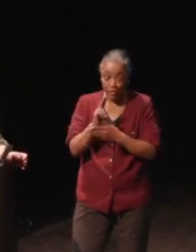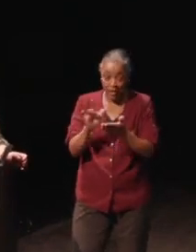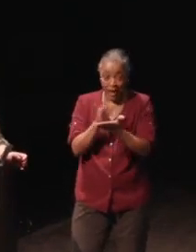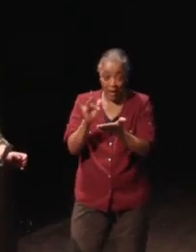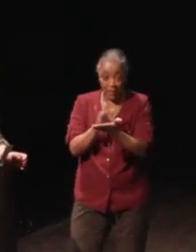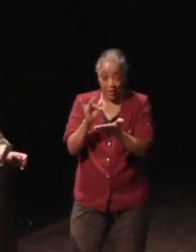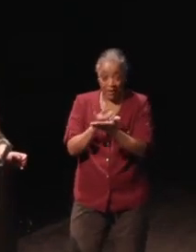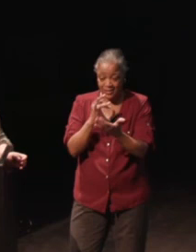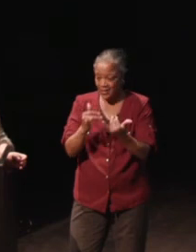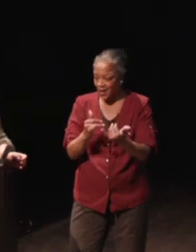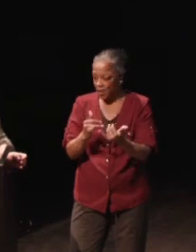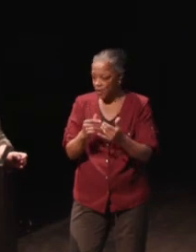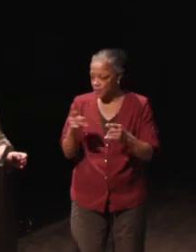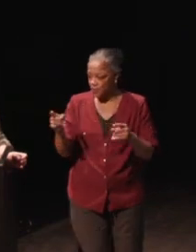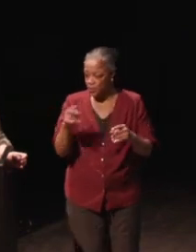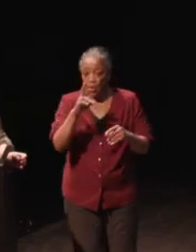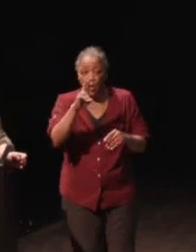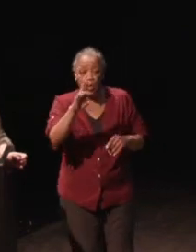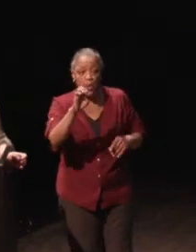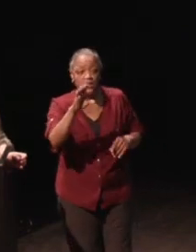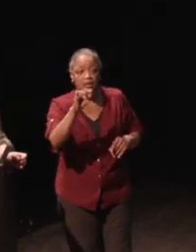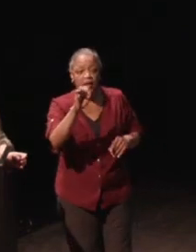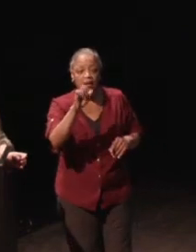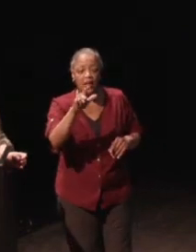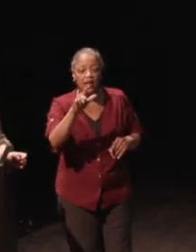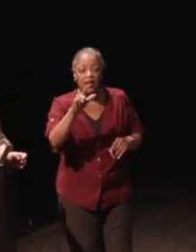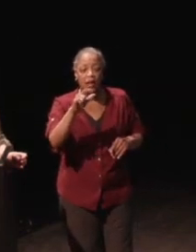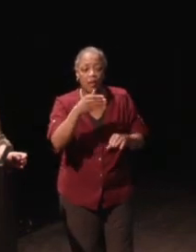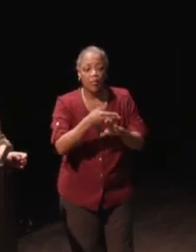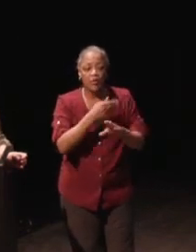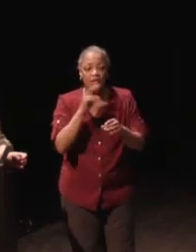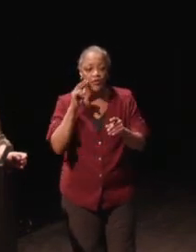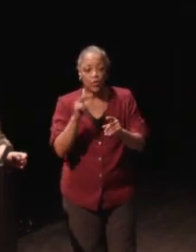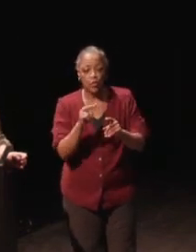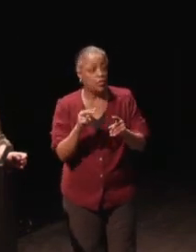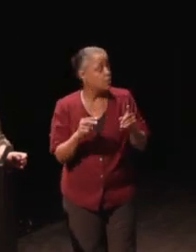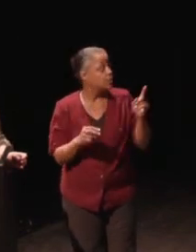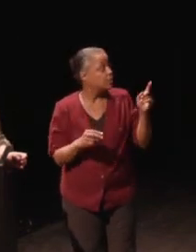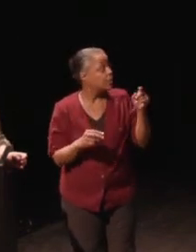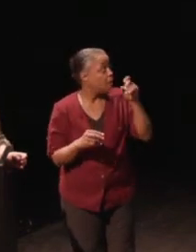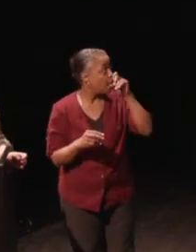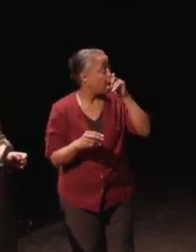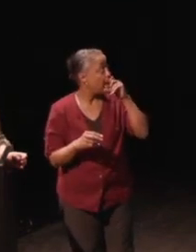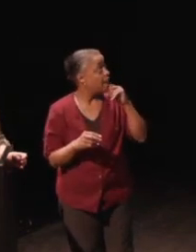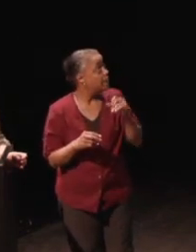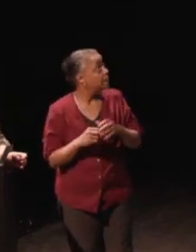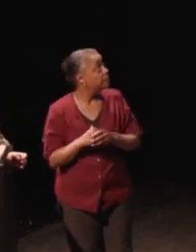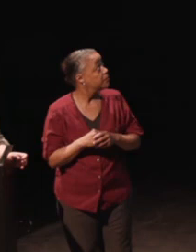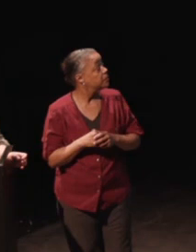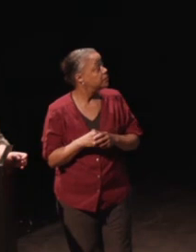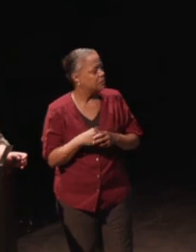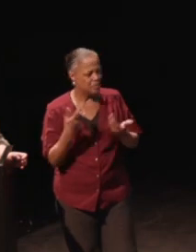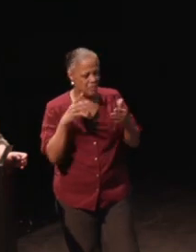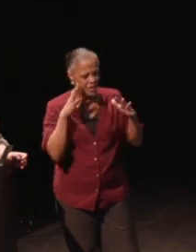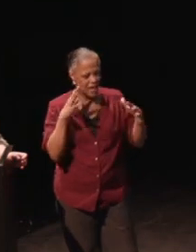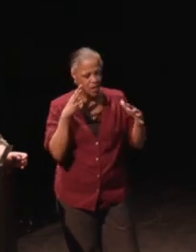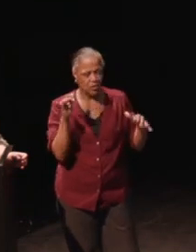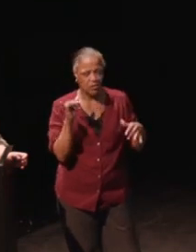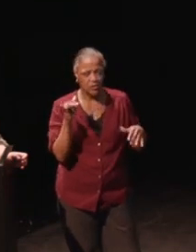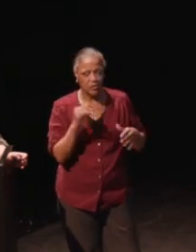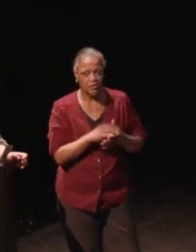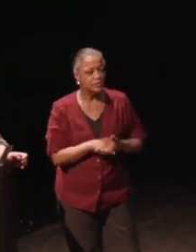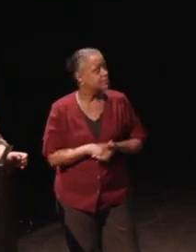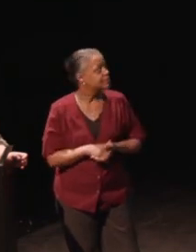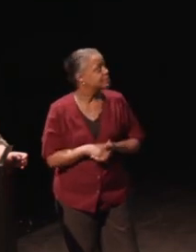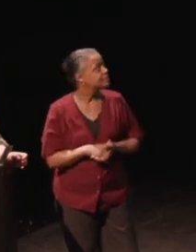you, here's the Recital Preview. I only have a couple minutes, so I'll just show you this. This could be loud too, so in the booth, if you